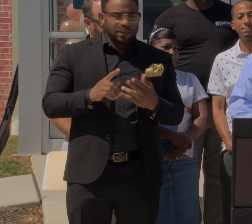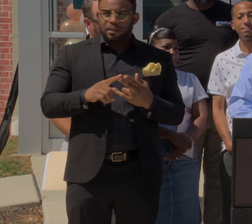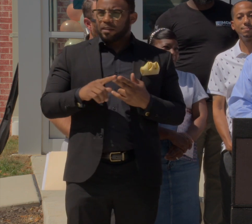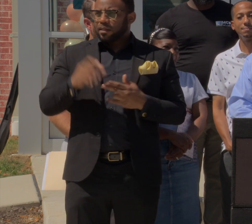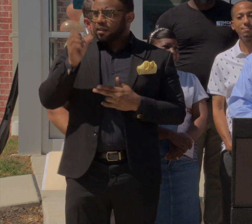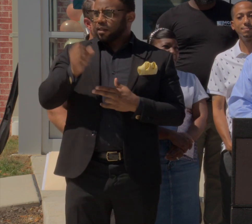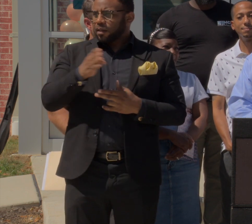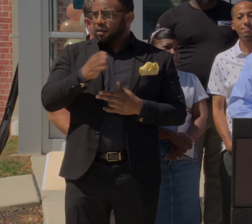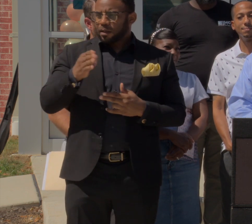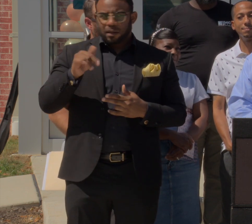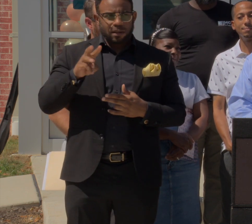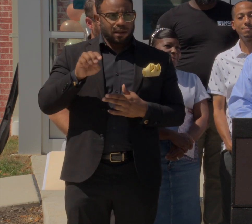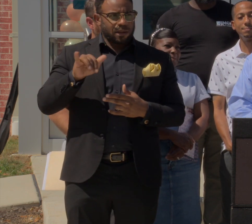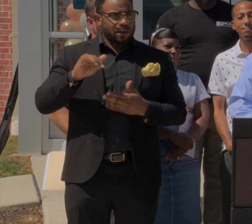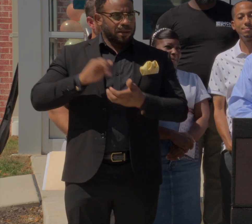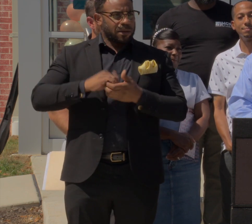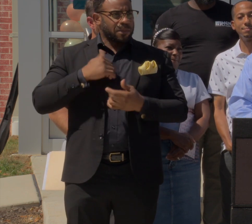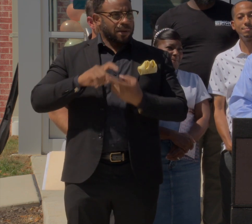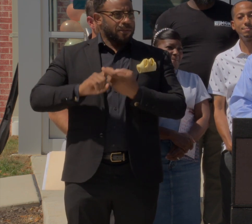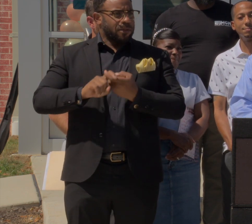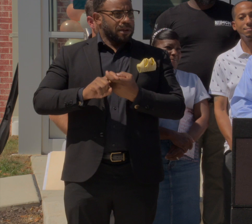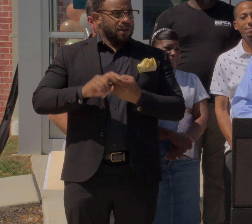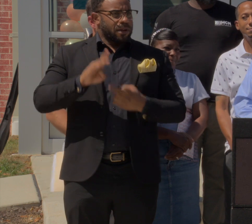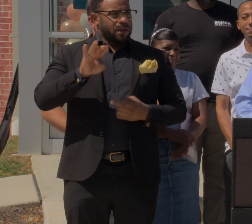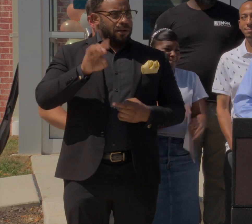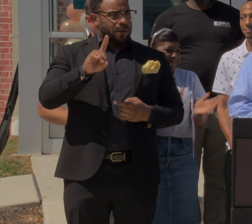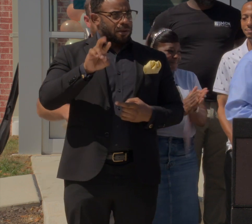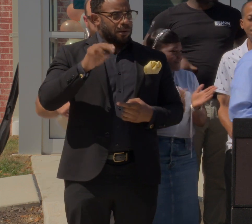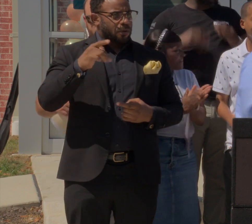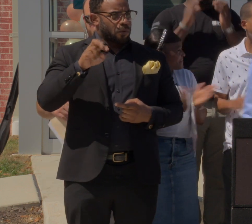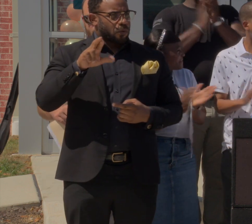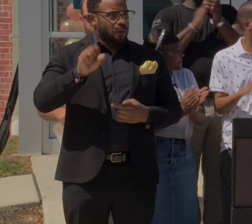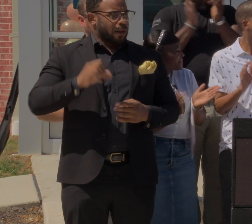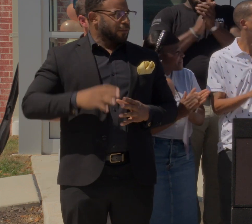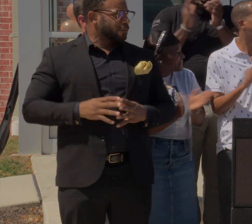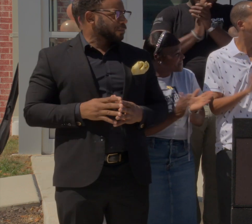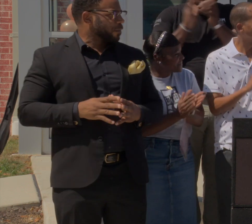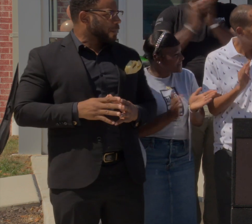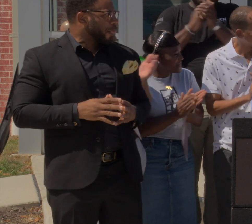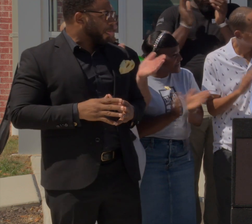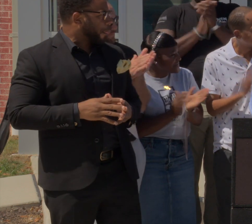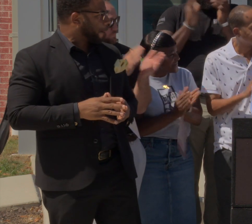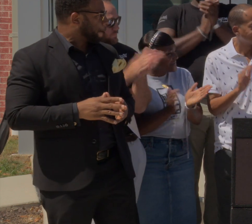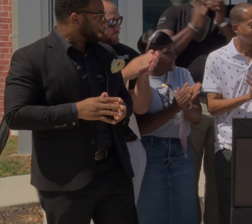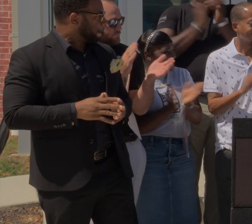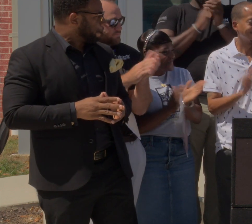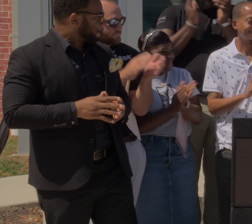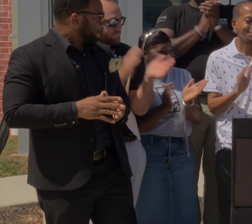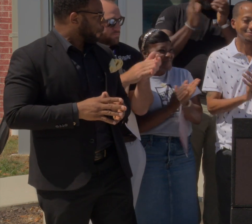of South Baltimore Gateway Partnership, my friend, Brad Rogers. Hey, Brad.